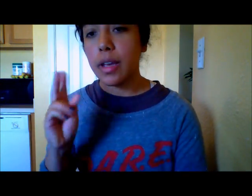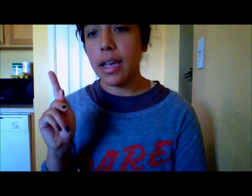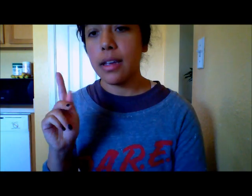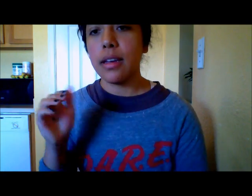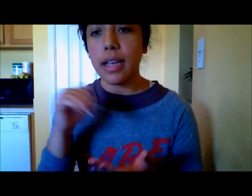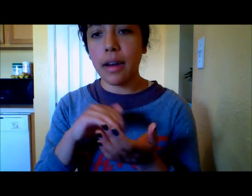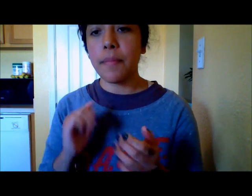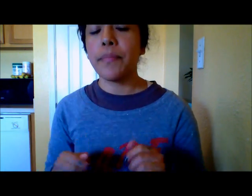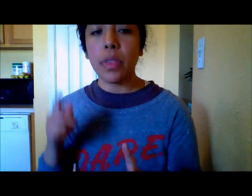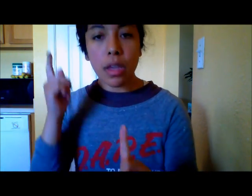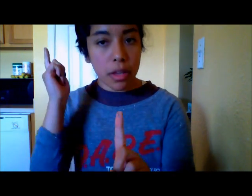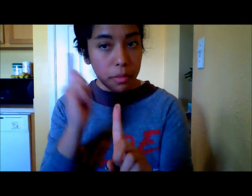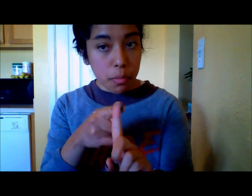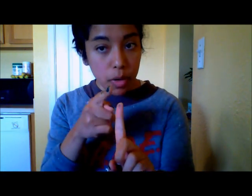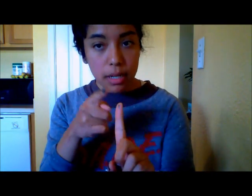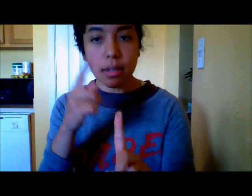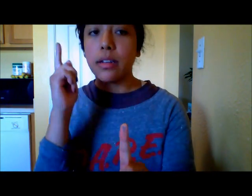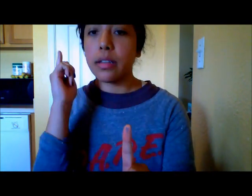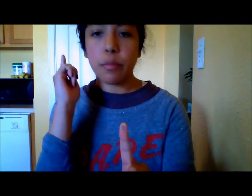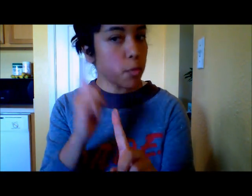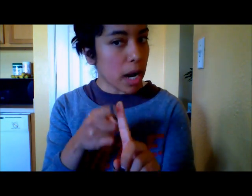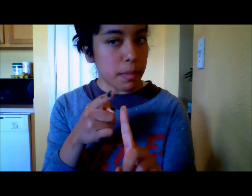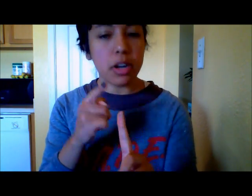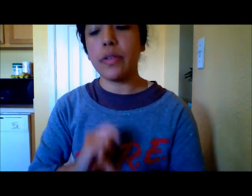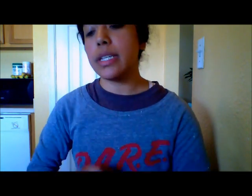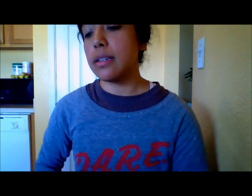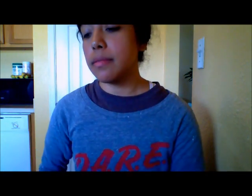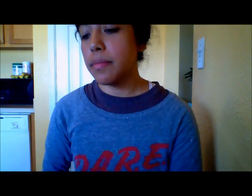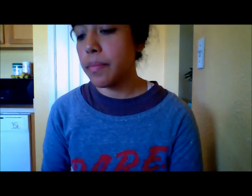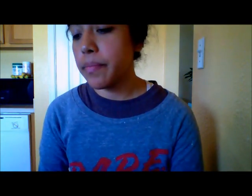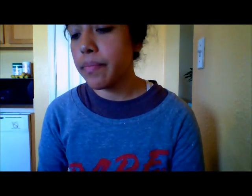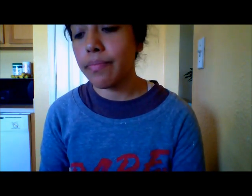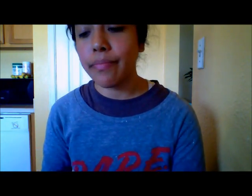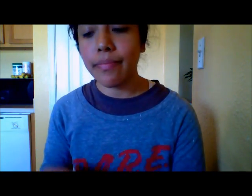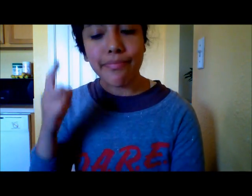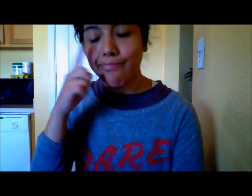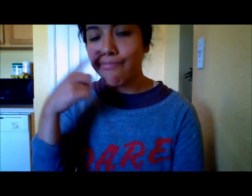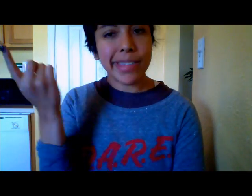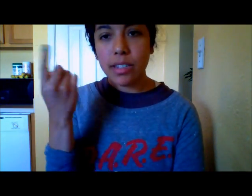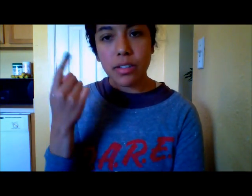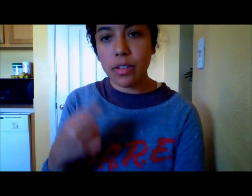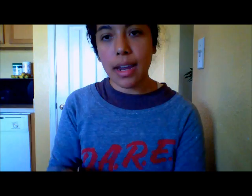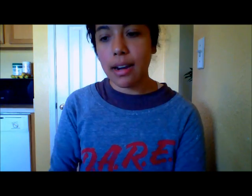Okay, again, the point, primary reason. Don't care.